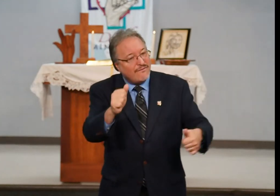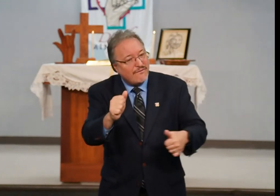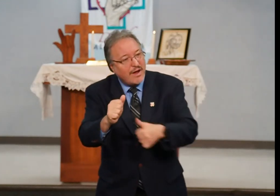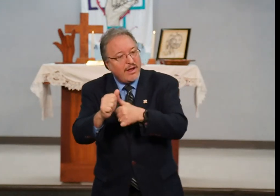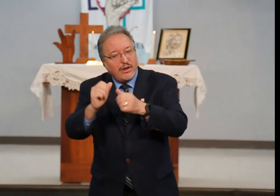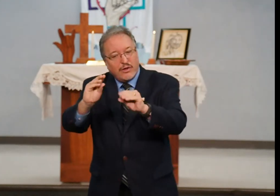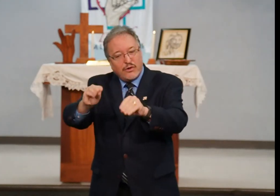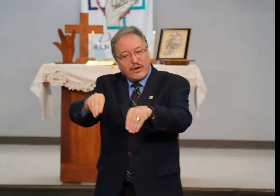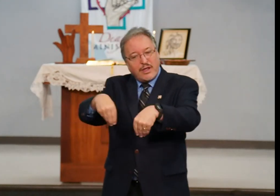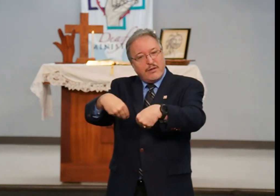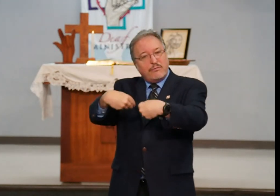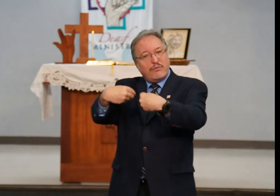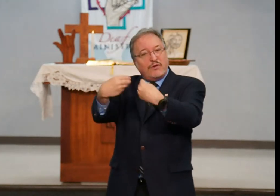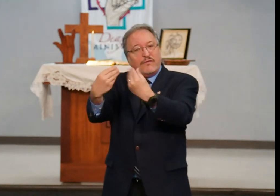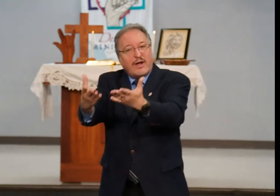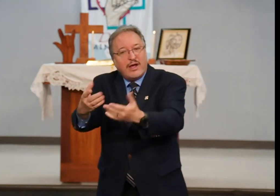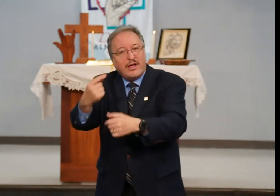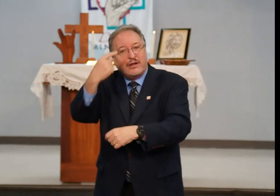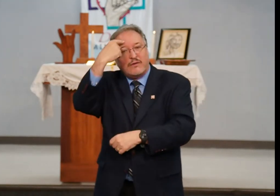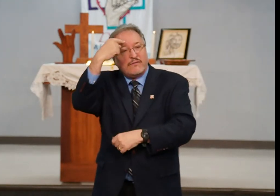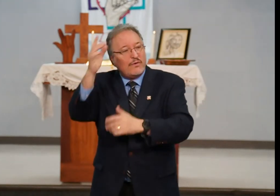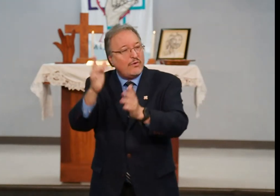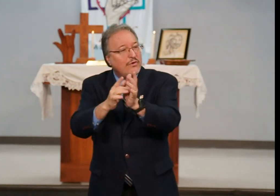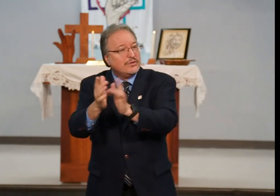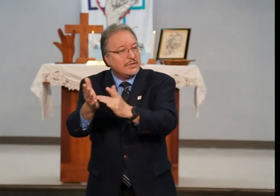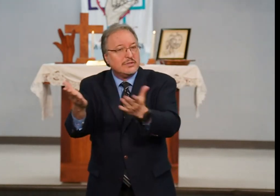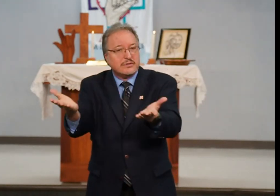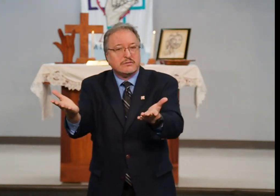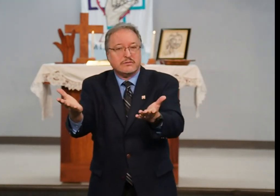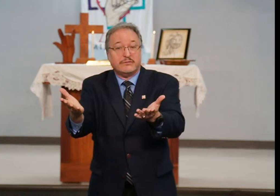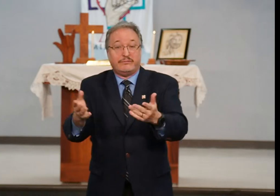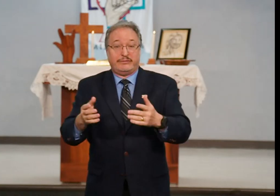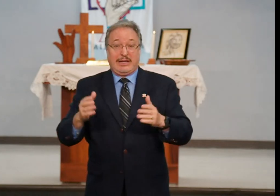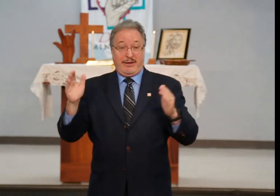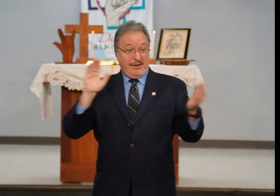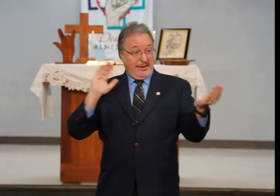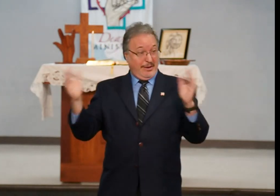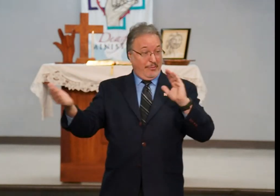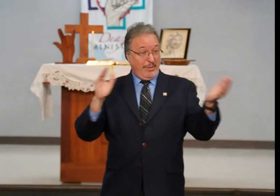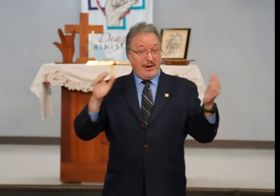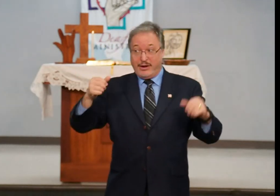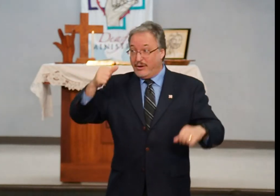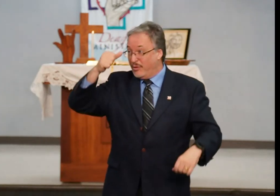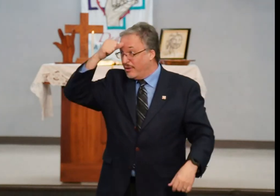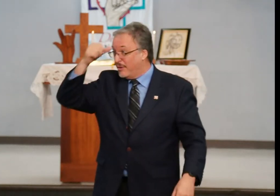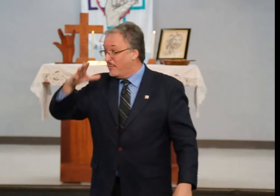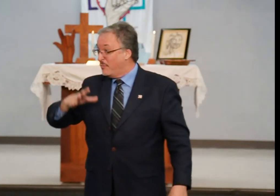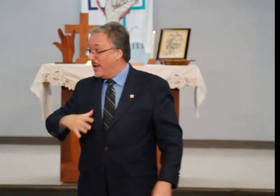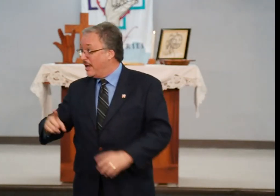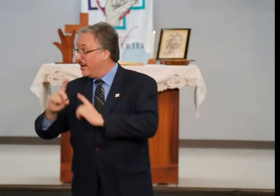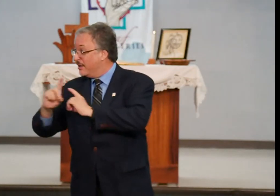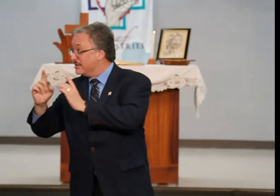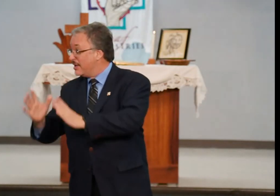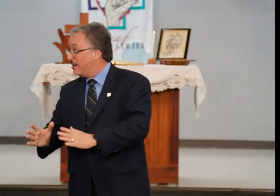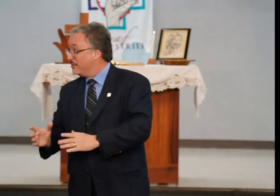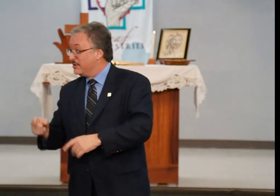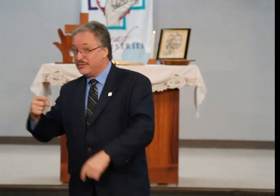And these women were followers of Jesus. They provided for Jesus. not only